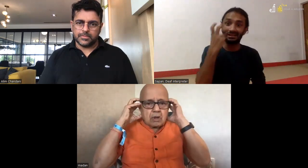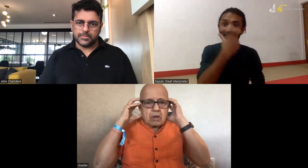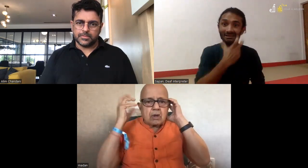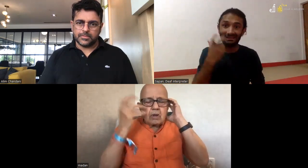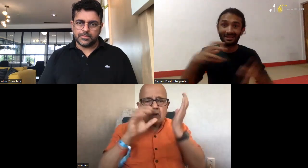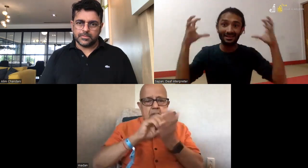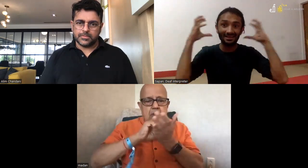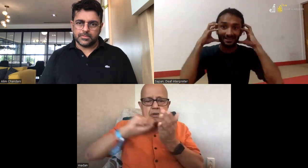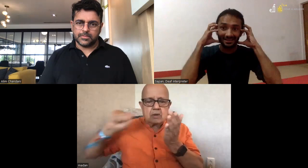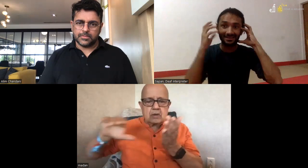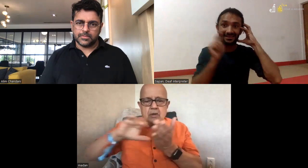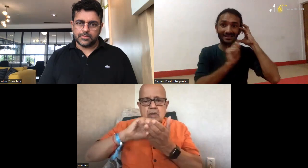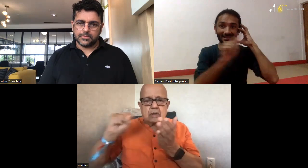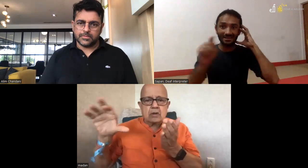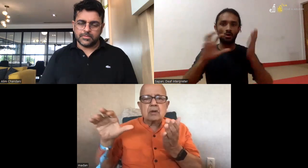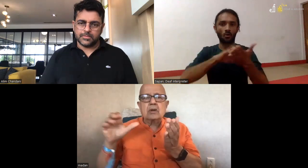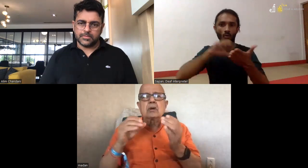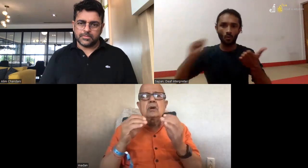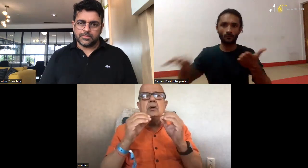2-3 schools who have adapted it.